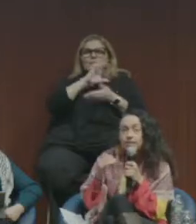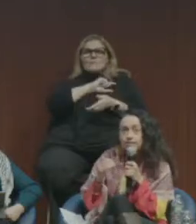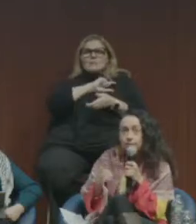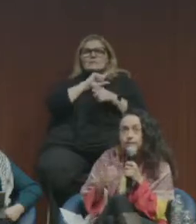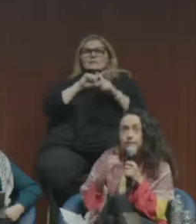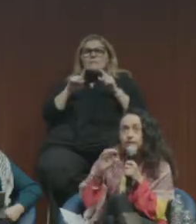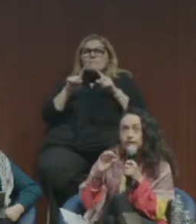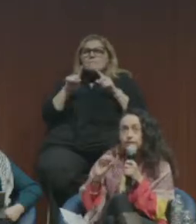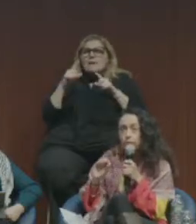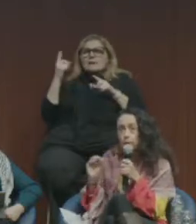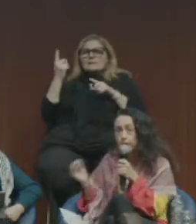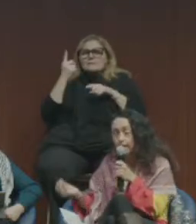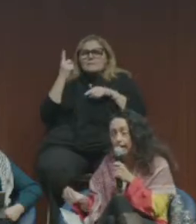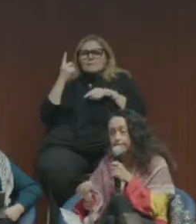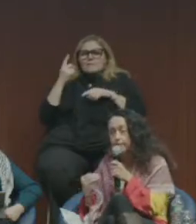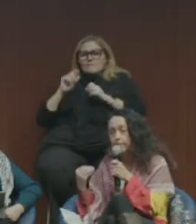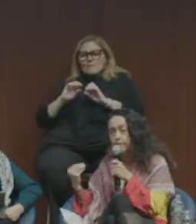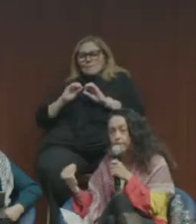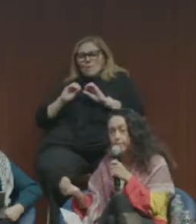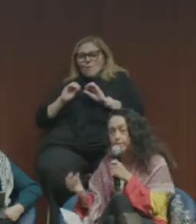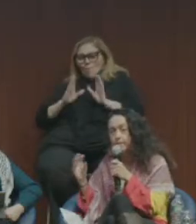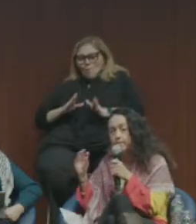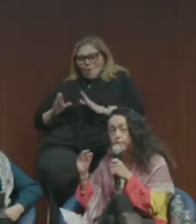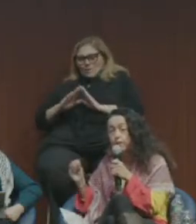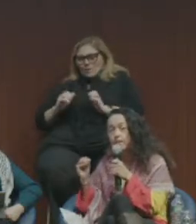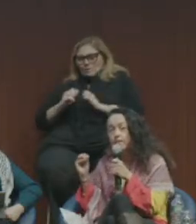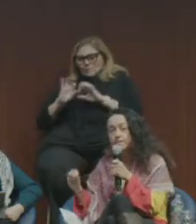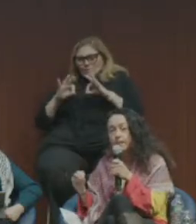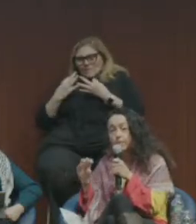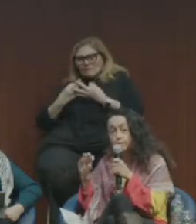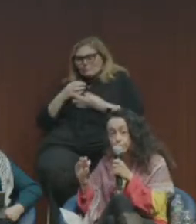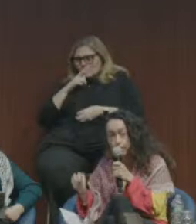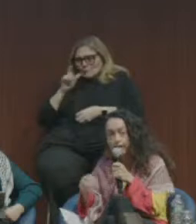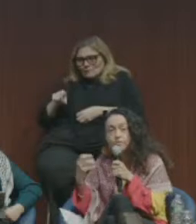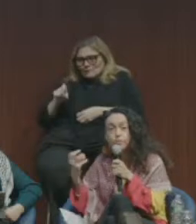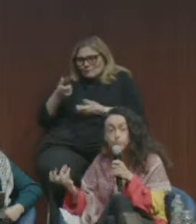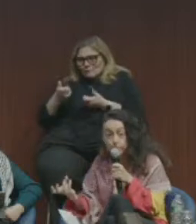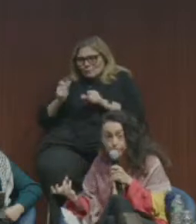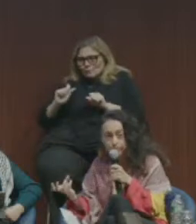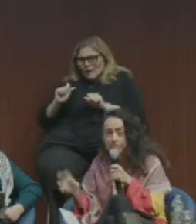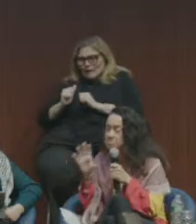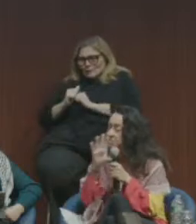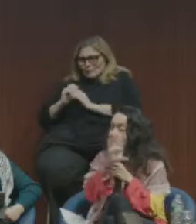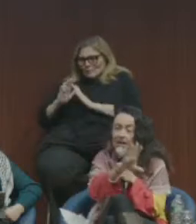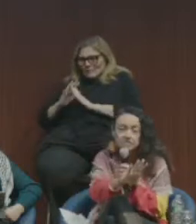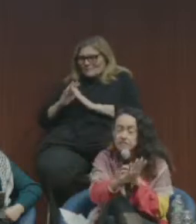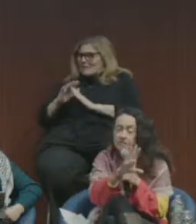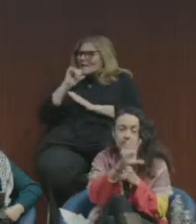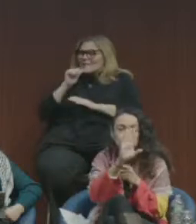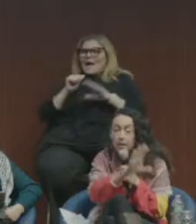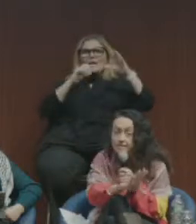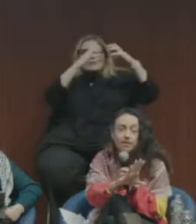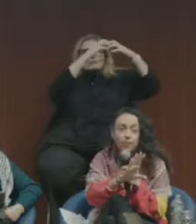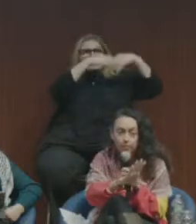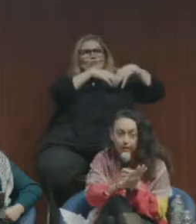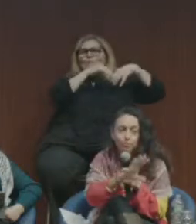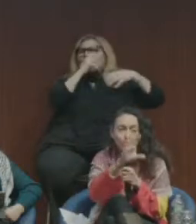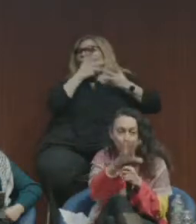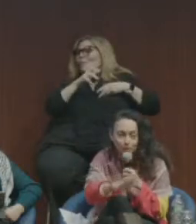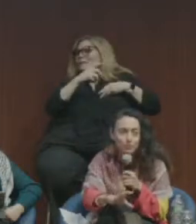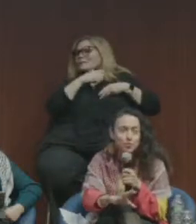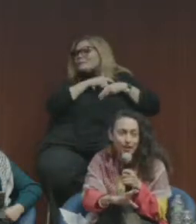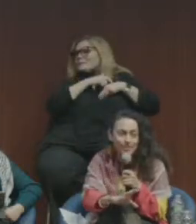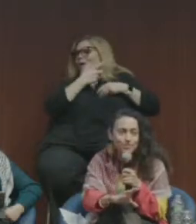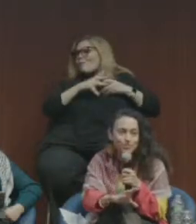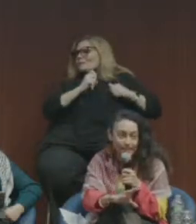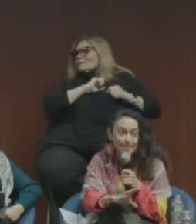as something of organizing with families of what it is that we're trying to build, not even wasting our breath with